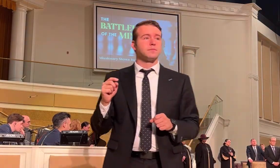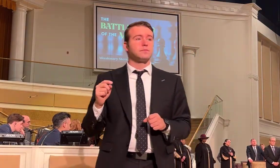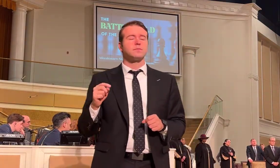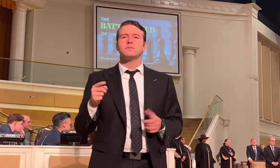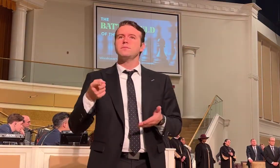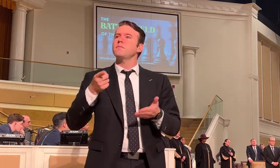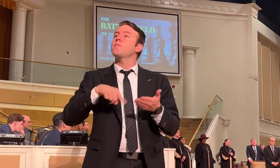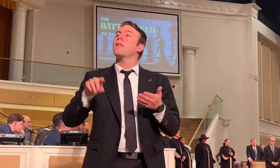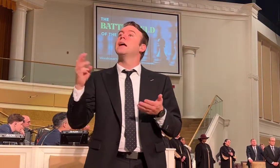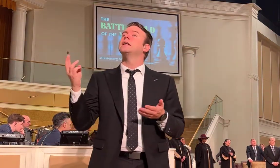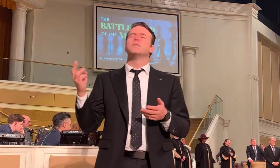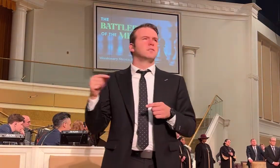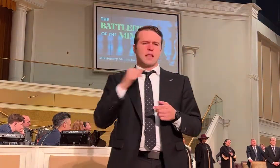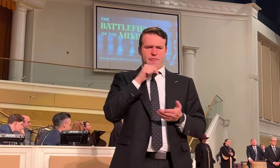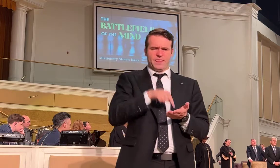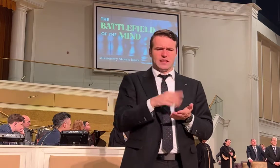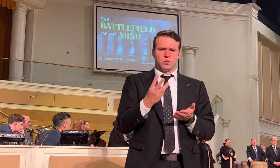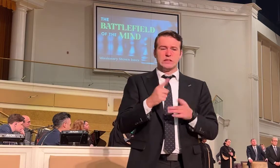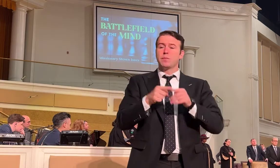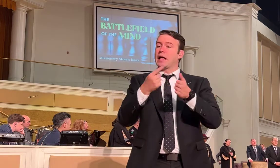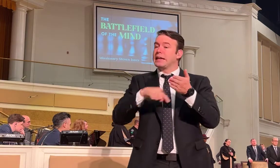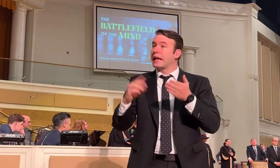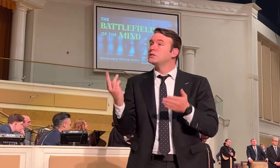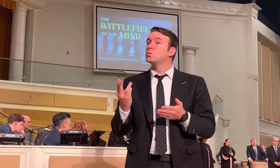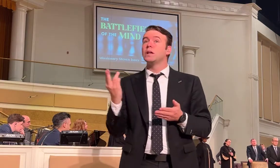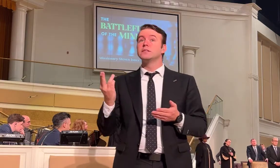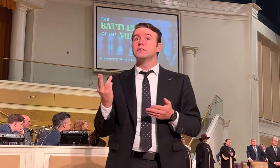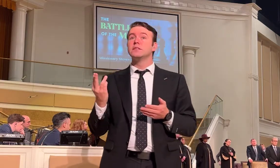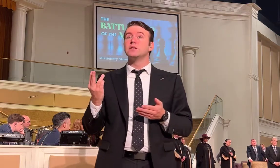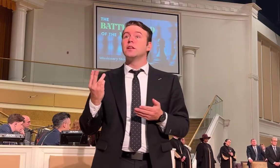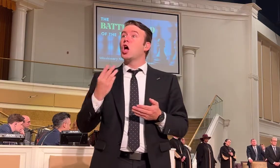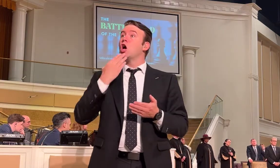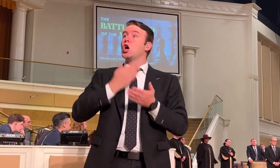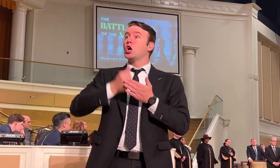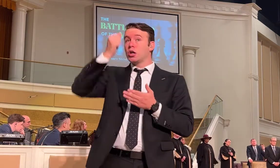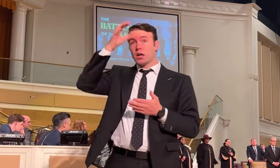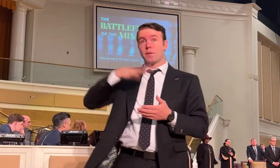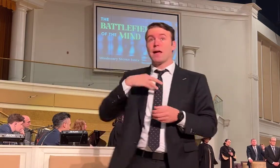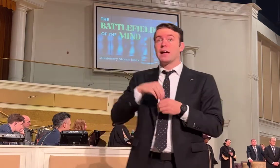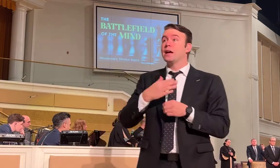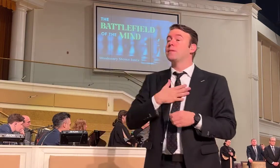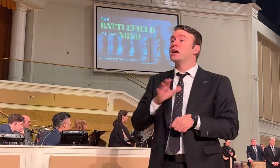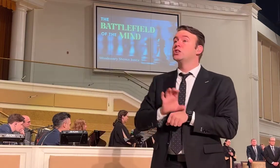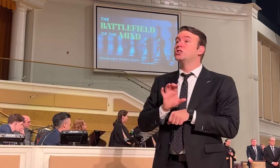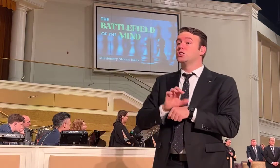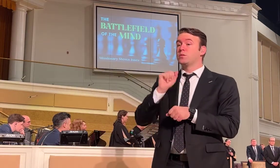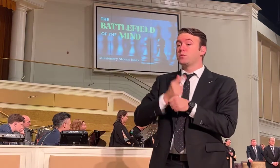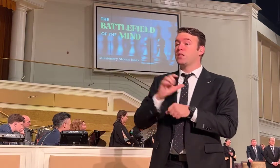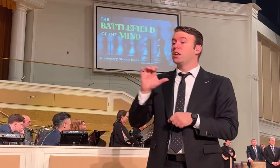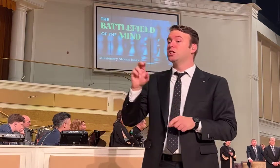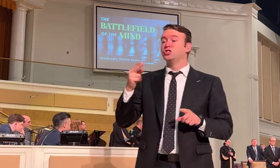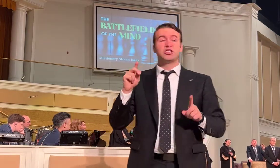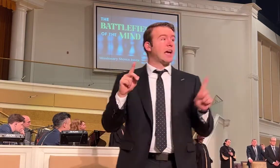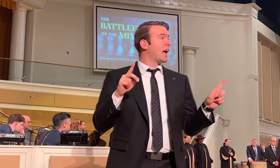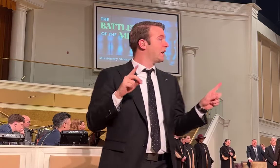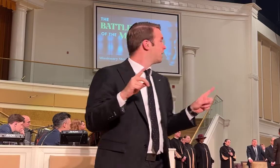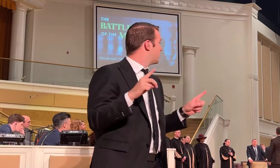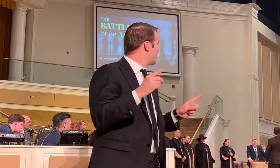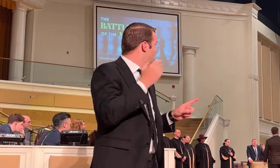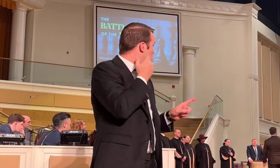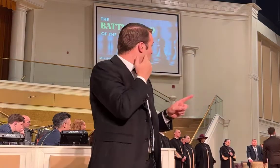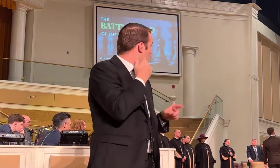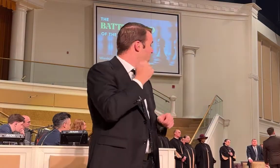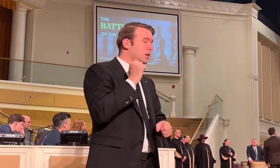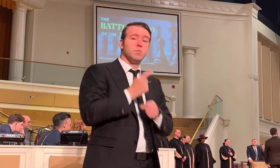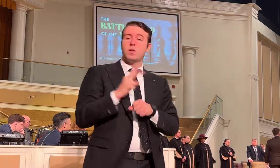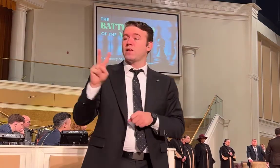Next Wednesday, not this Wednesday, but the following Wednesday, a good man in my church, a child of his brother Victor,